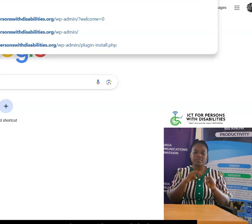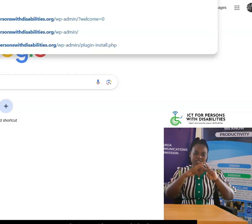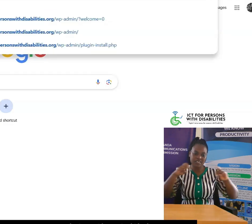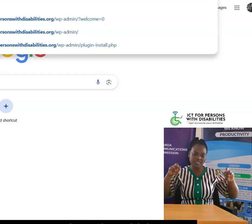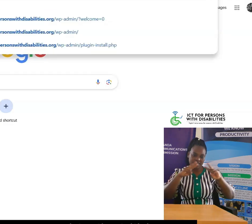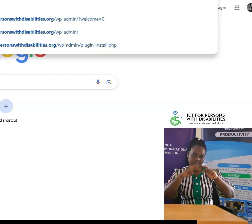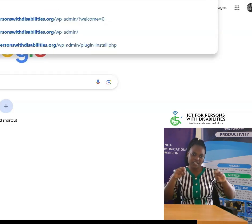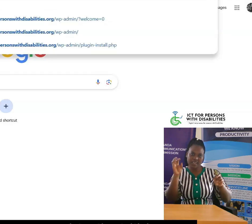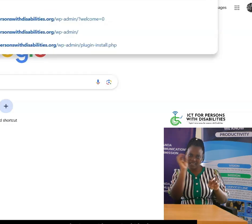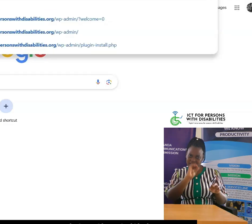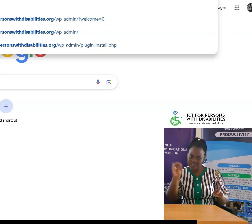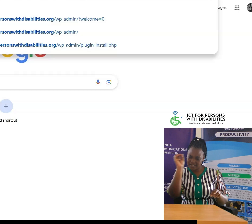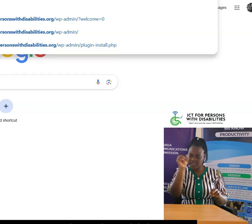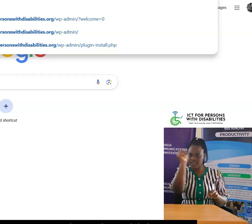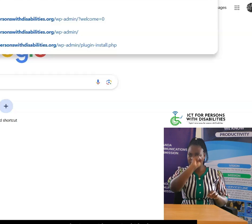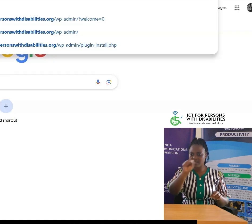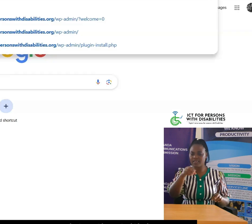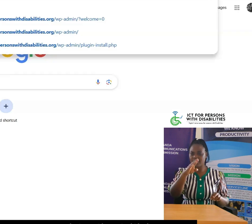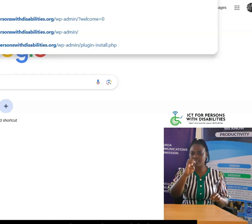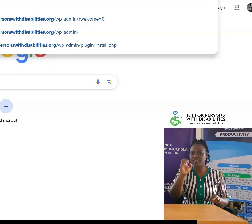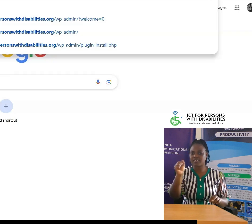.ICT for persons with disabilities